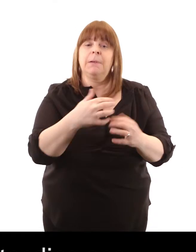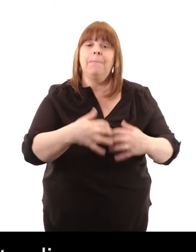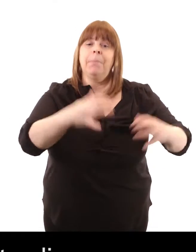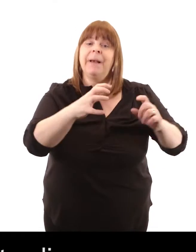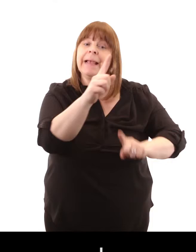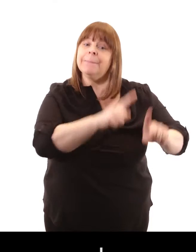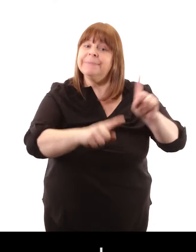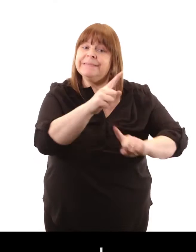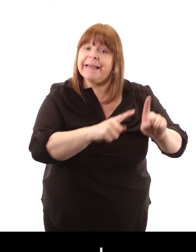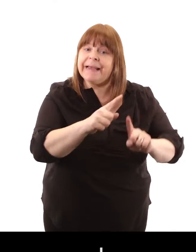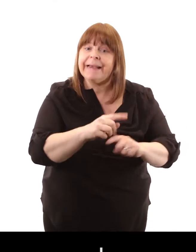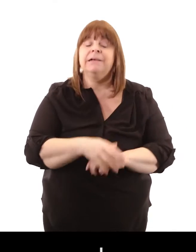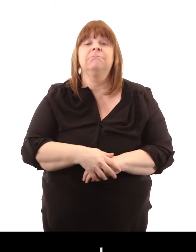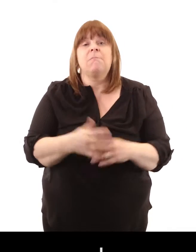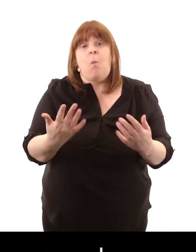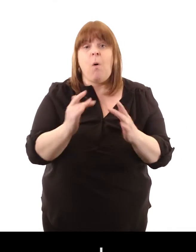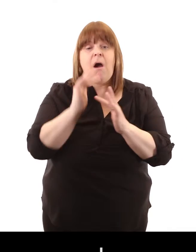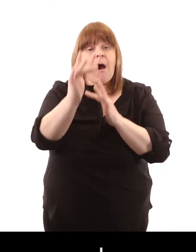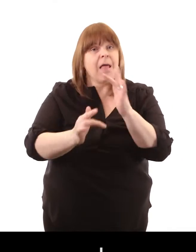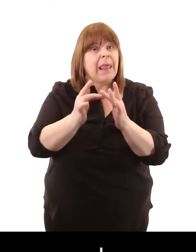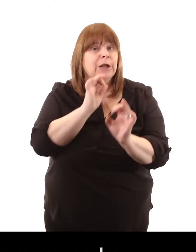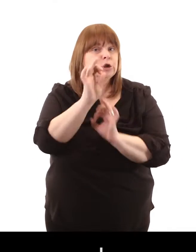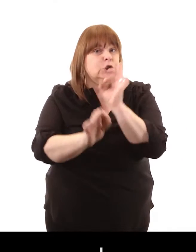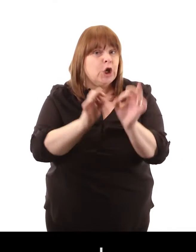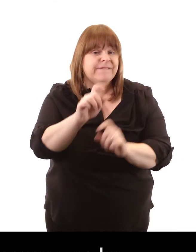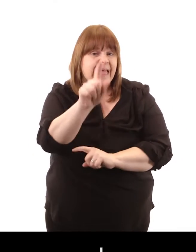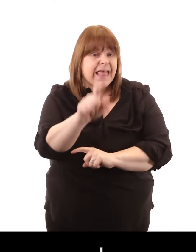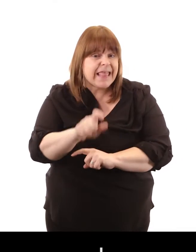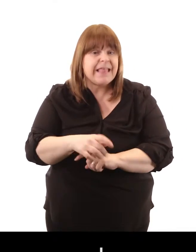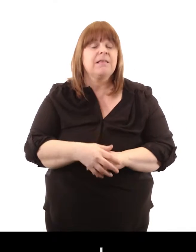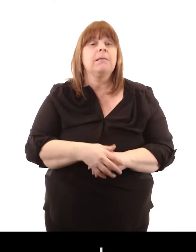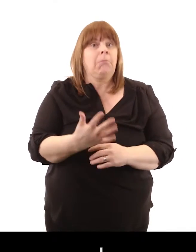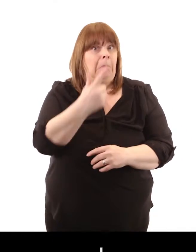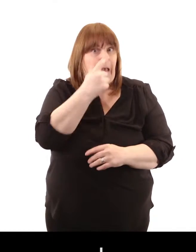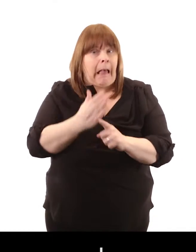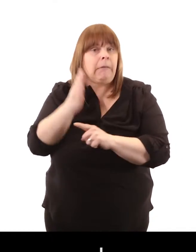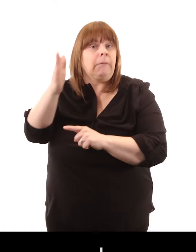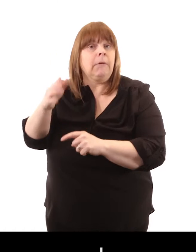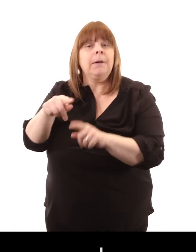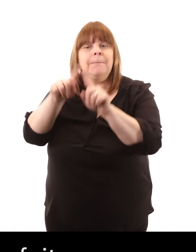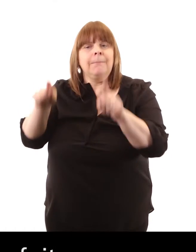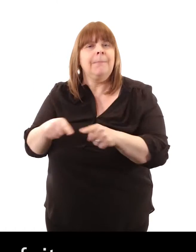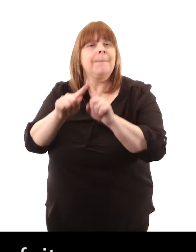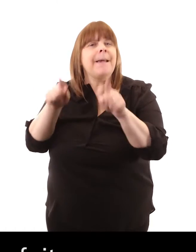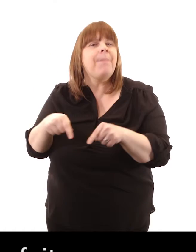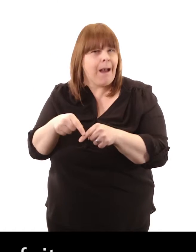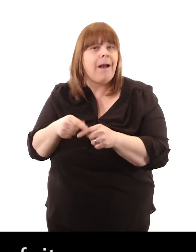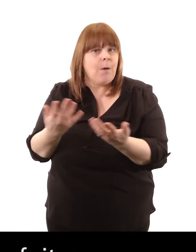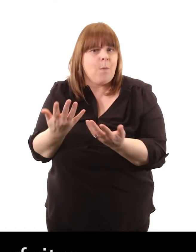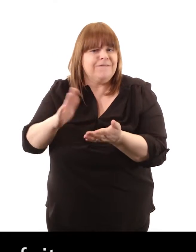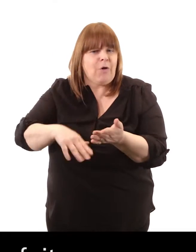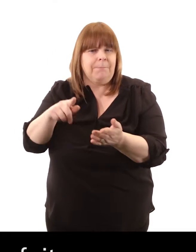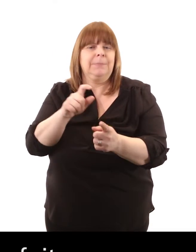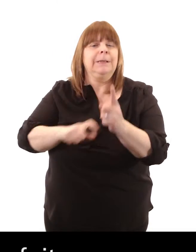public meetings or by completing an online survey or by picking up a survey which are going to be in place in a